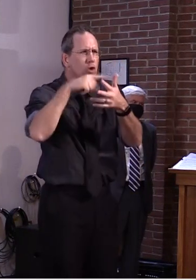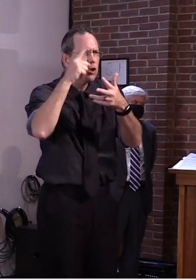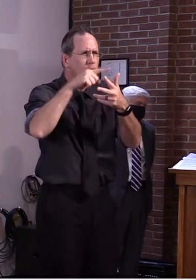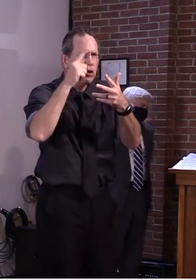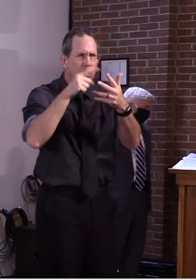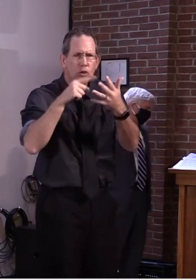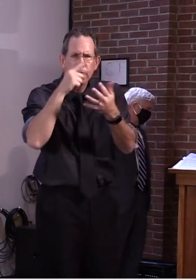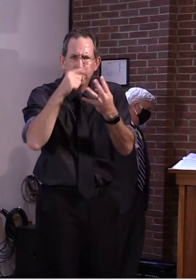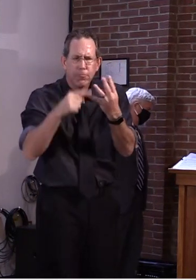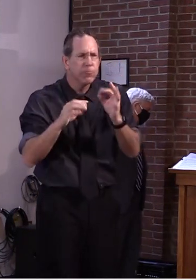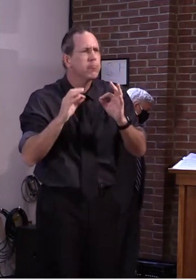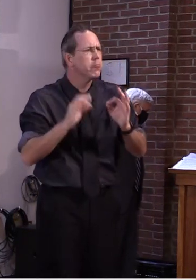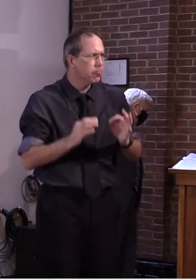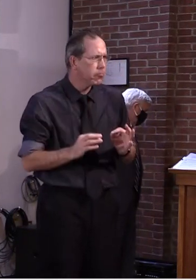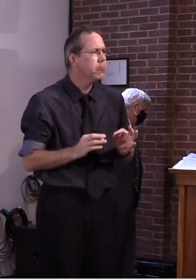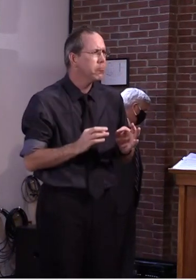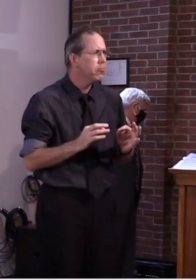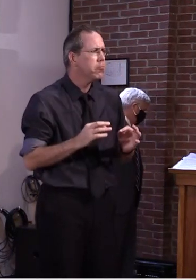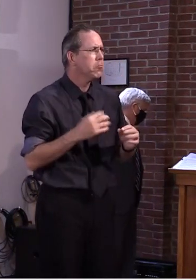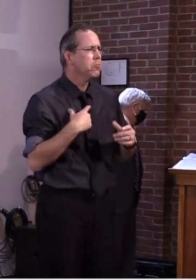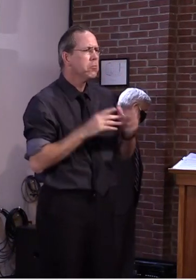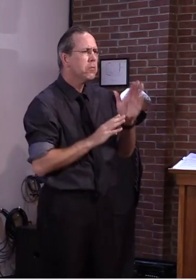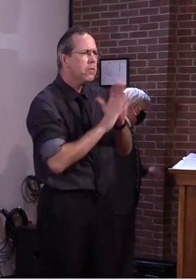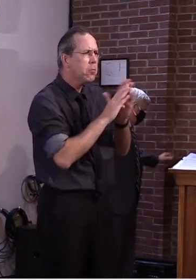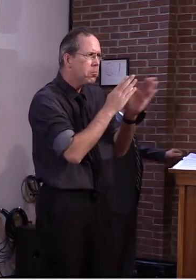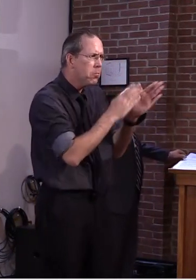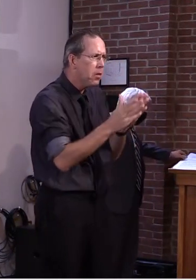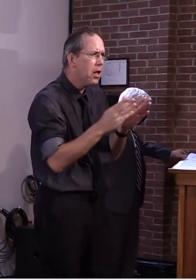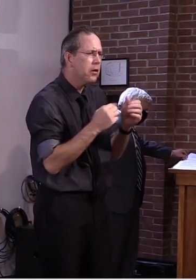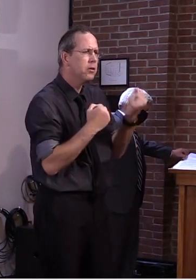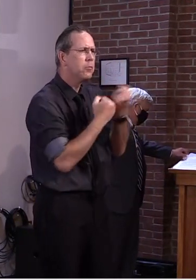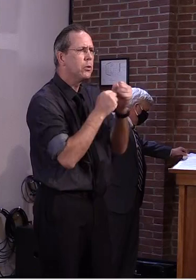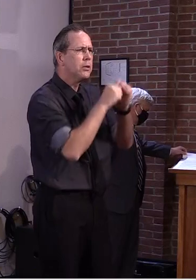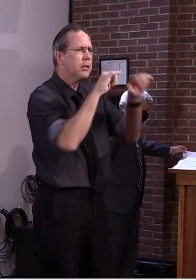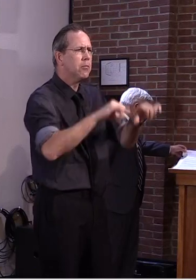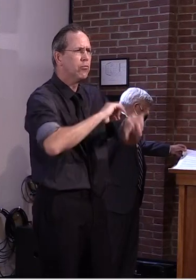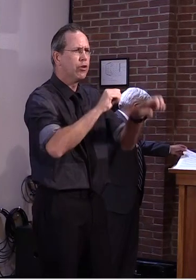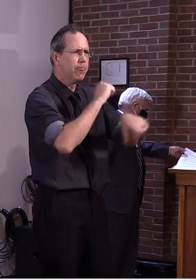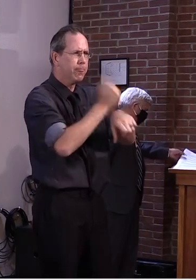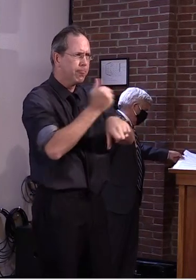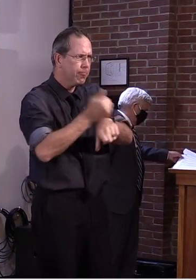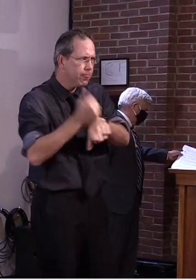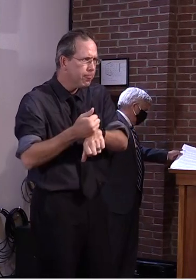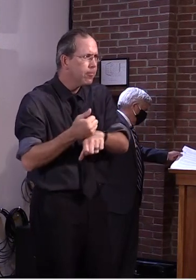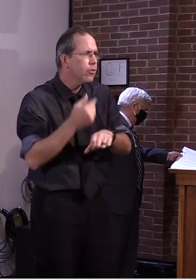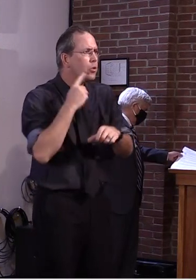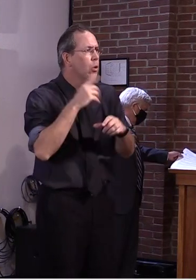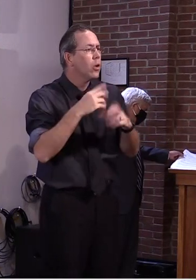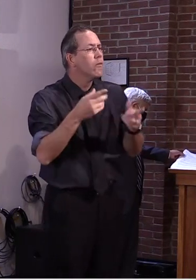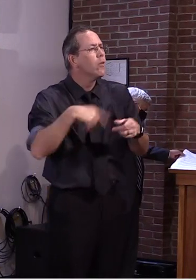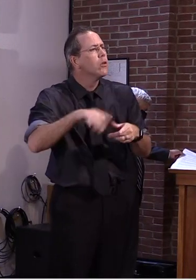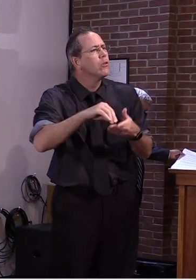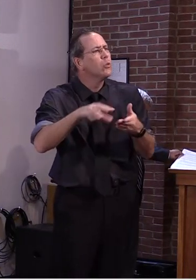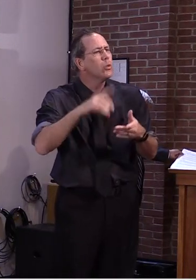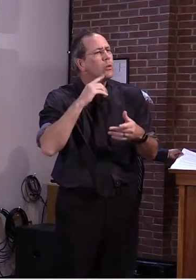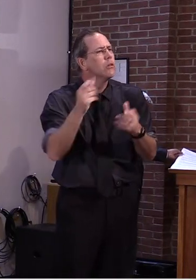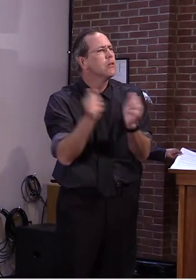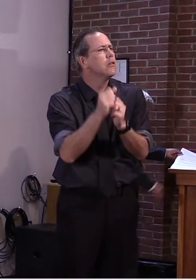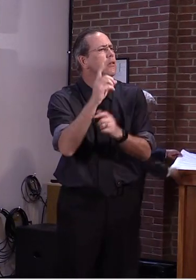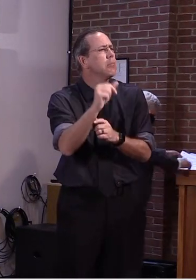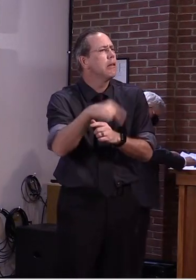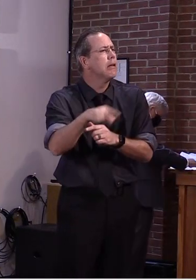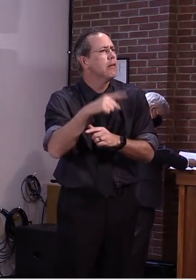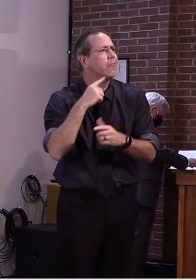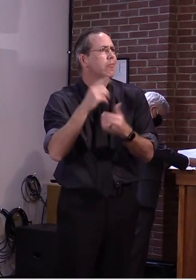support systems, including guidance for meeting the needs of our students who have disabilities. We know that this emergency has